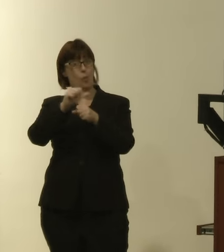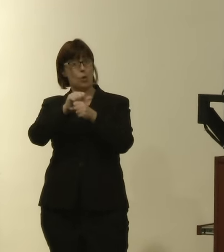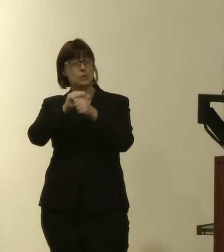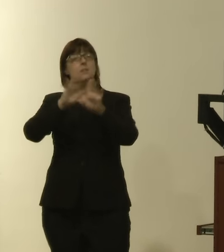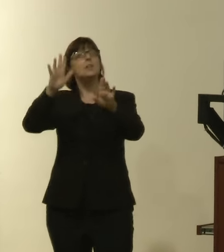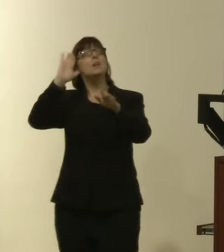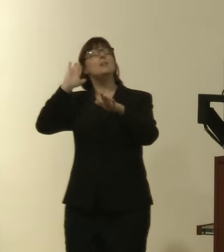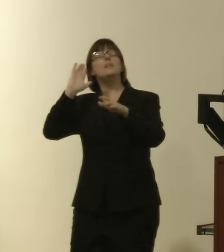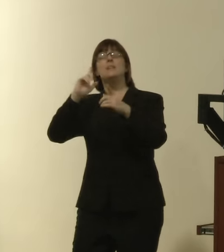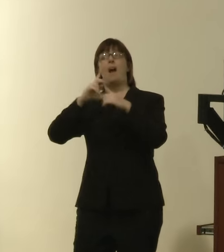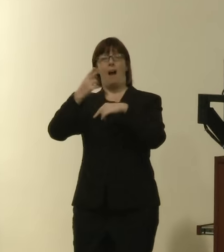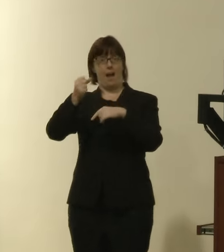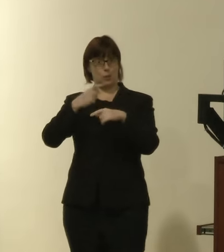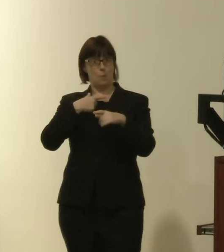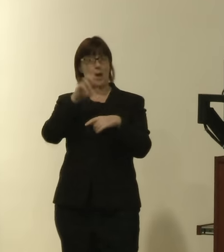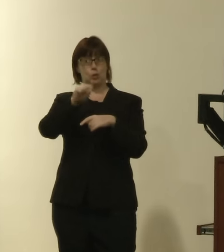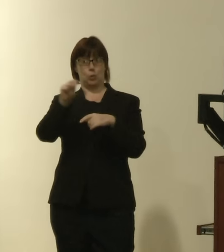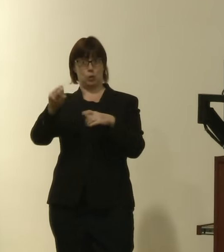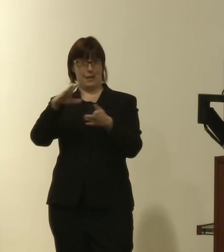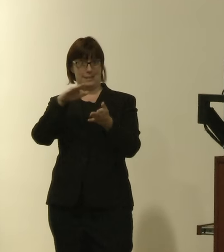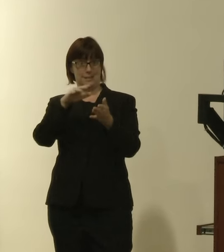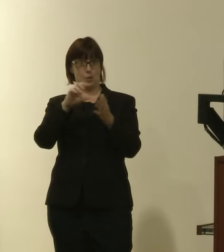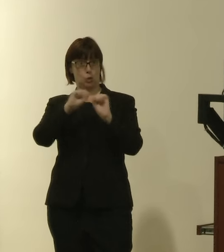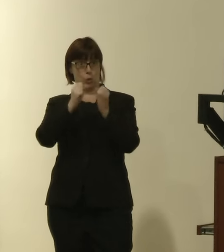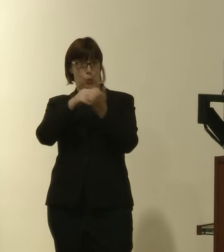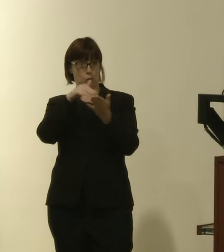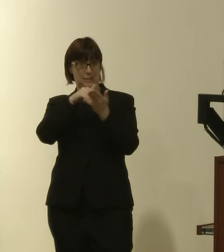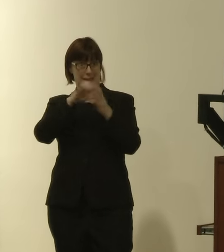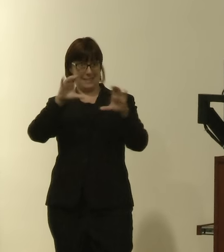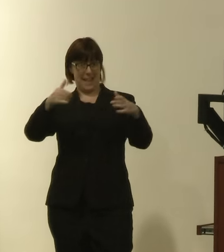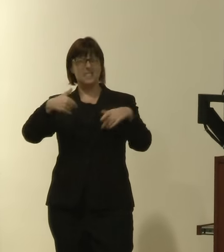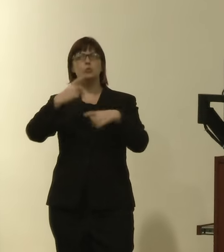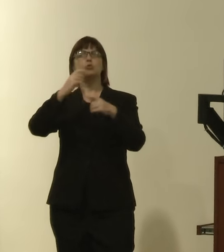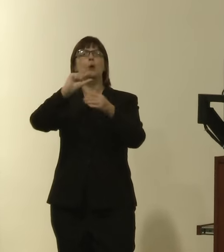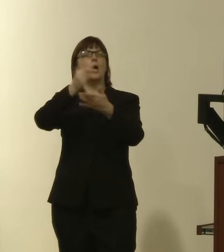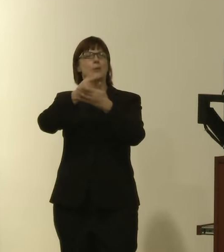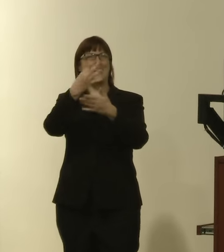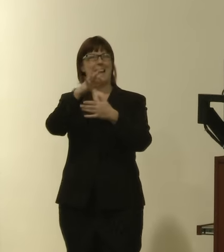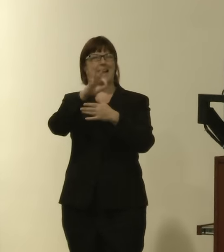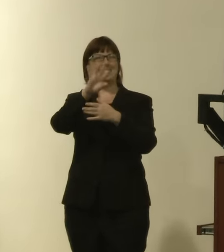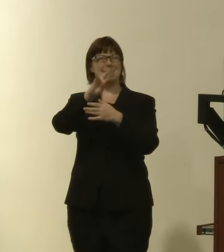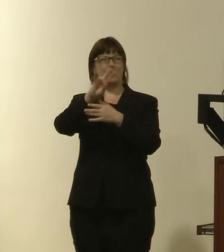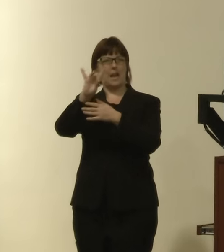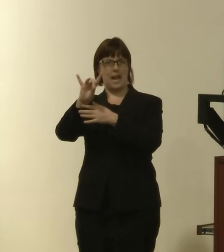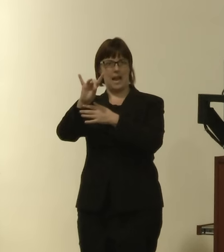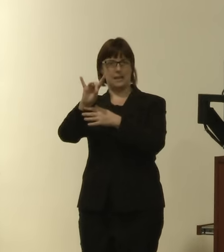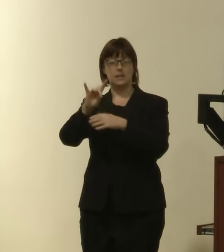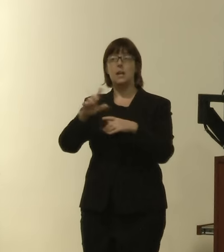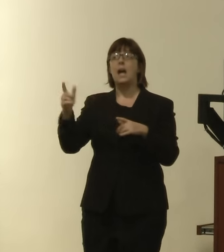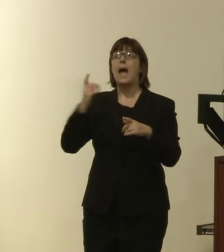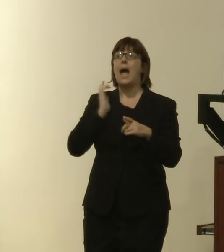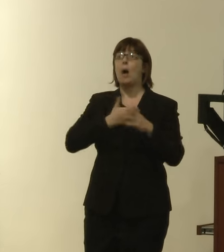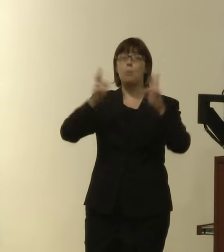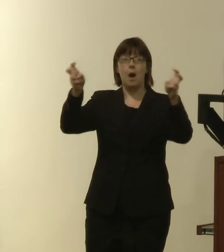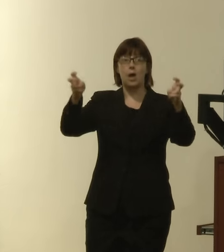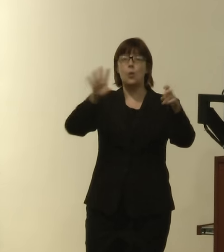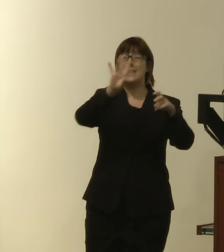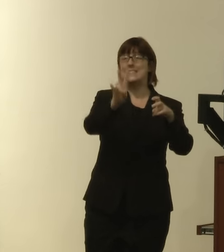I graduated in 1978, and our class motto was, 78 is great.